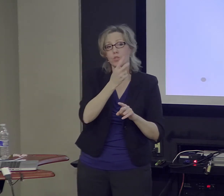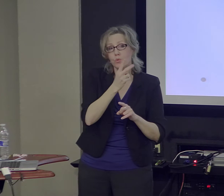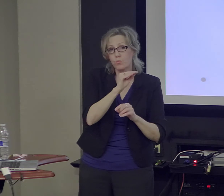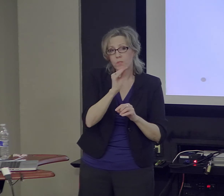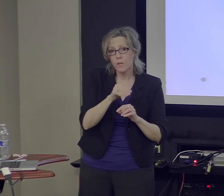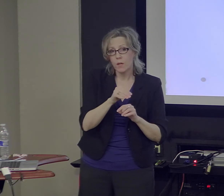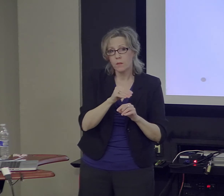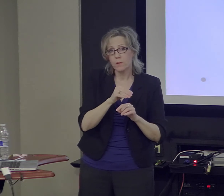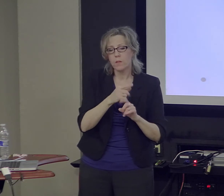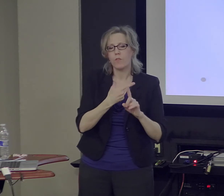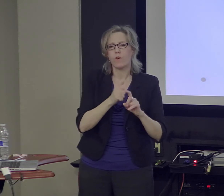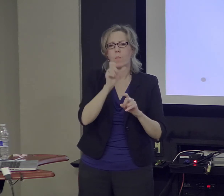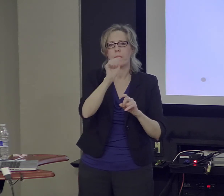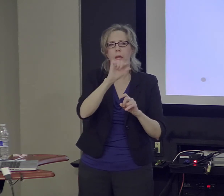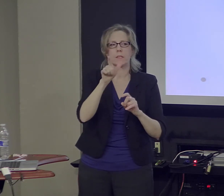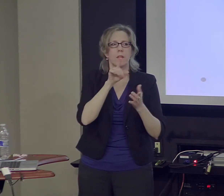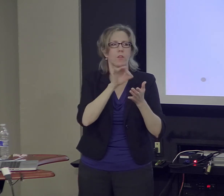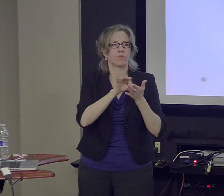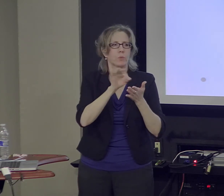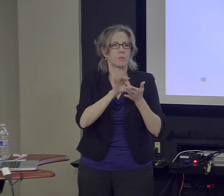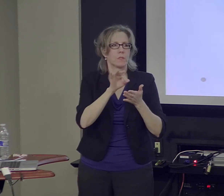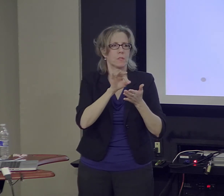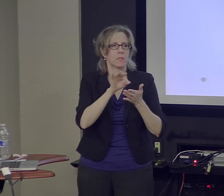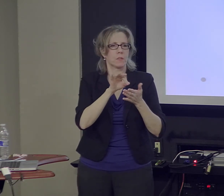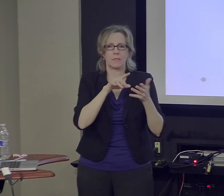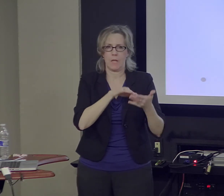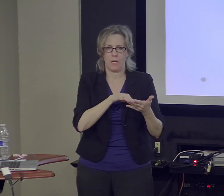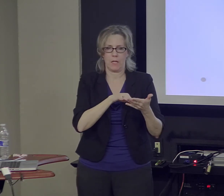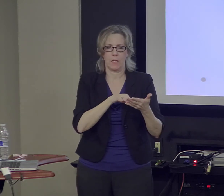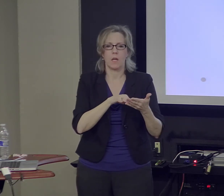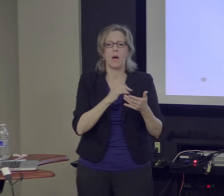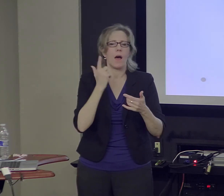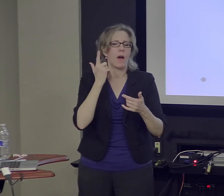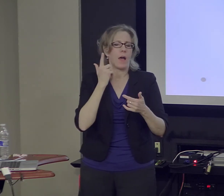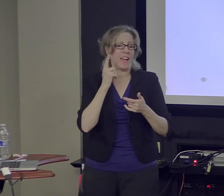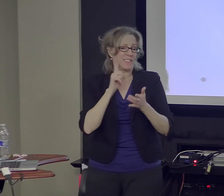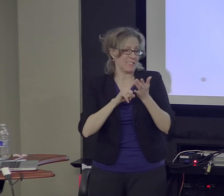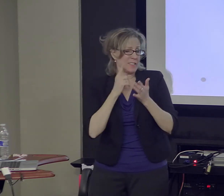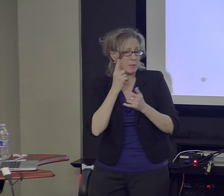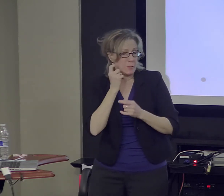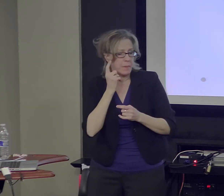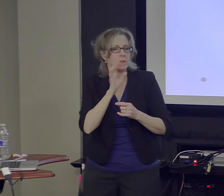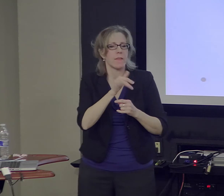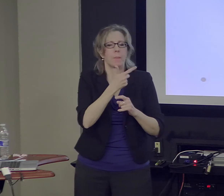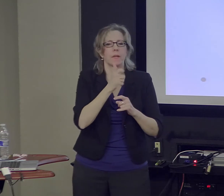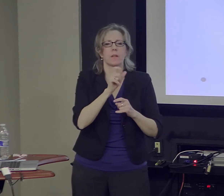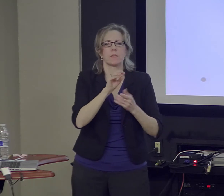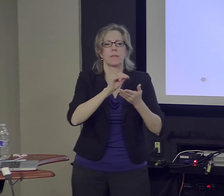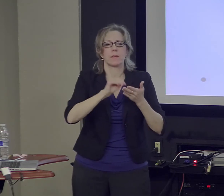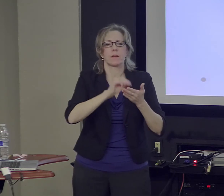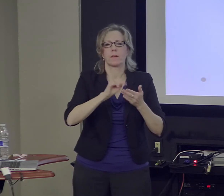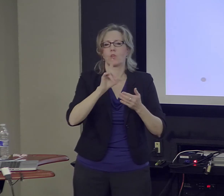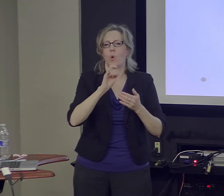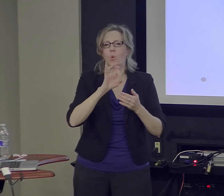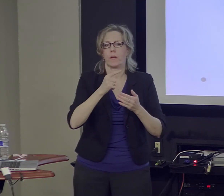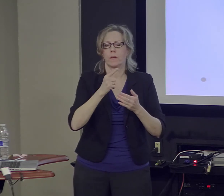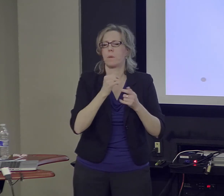8.7%, and the 0.2% comes from ASL frequency studies, and I suspect that that's